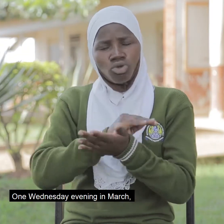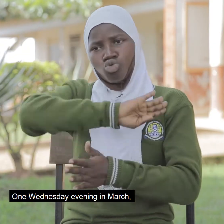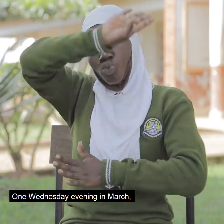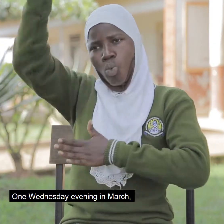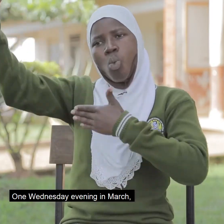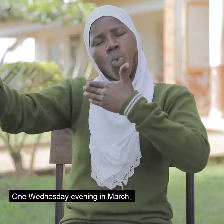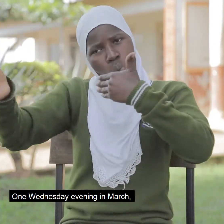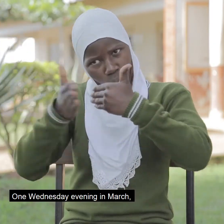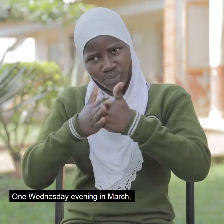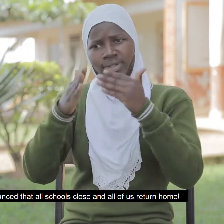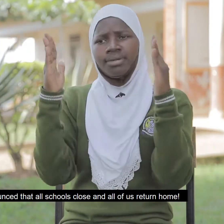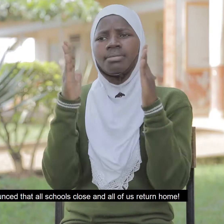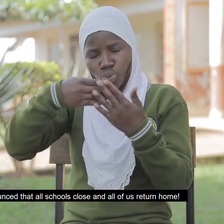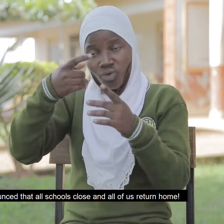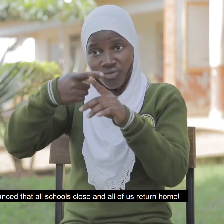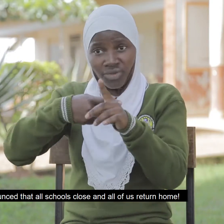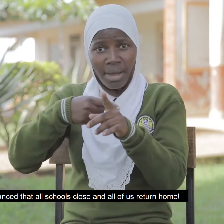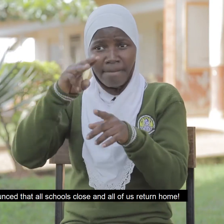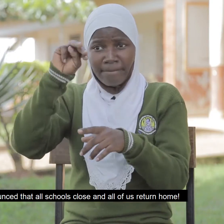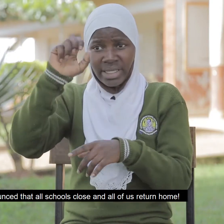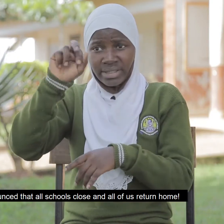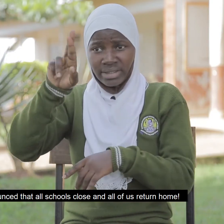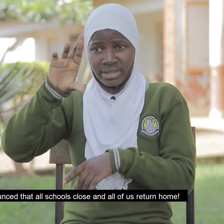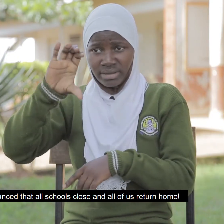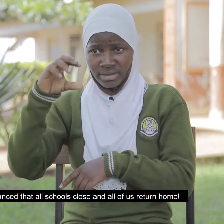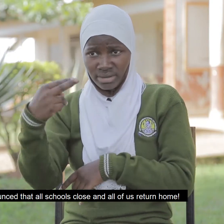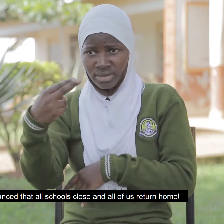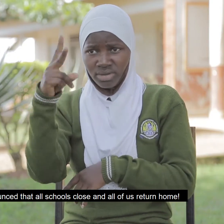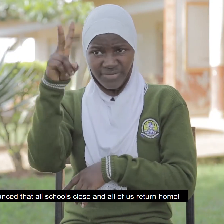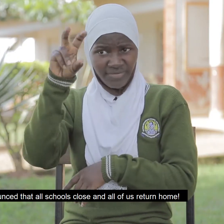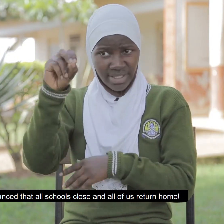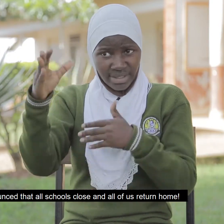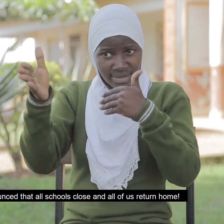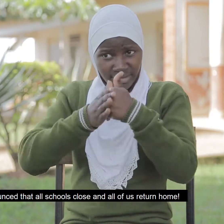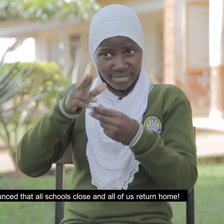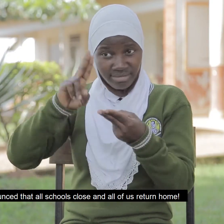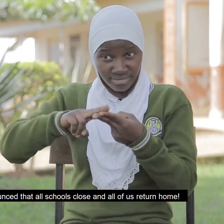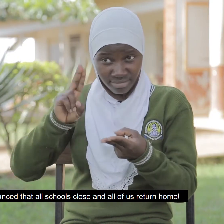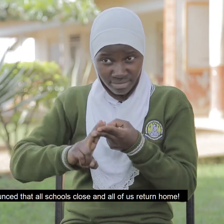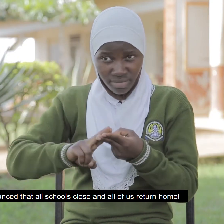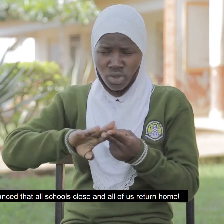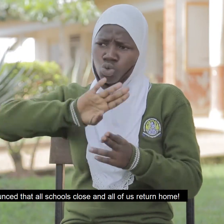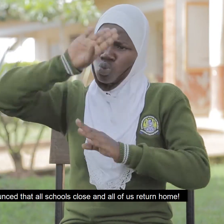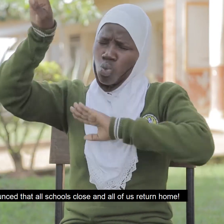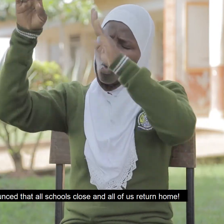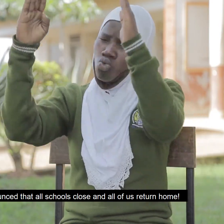One Wednesday evening in March, it was announced that all schools closed and all of us returned home.